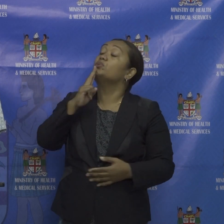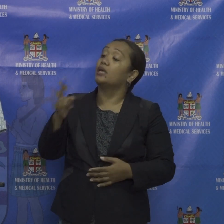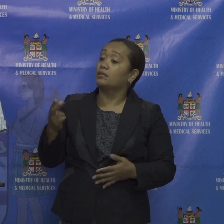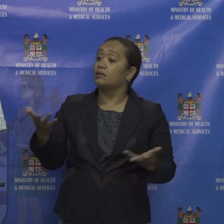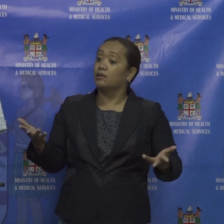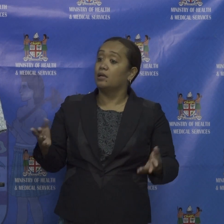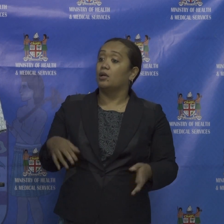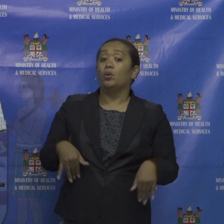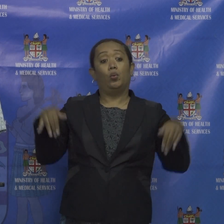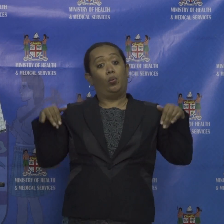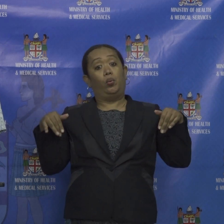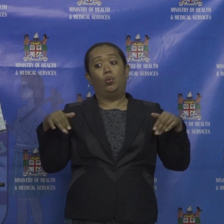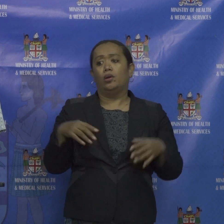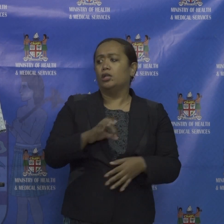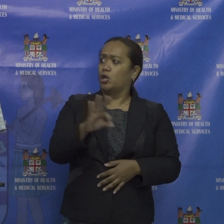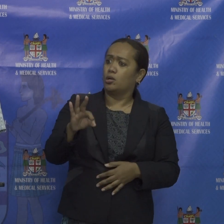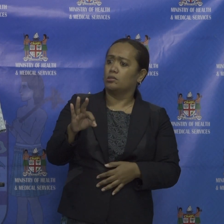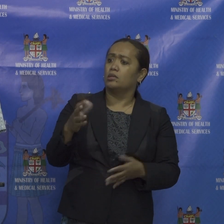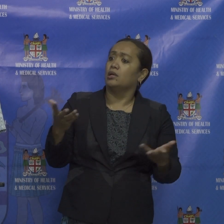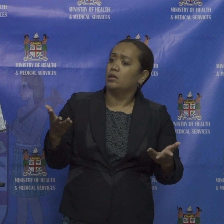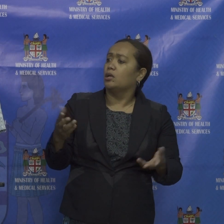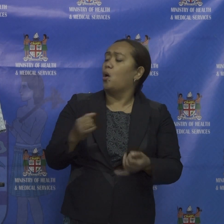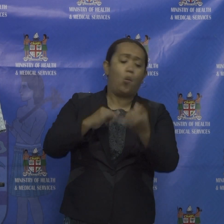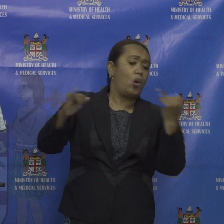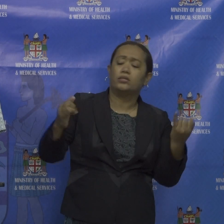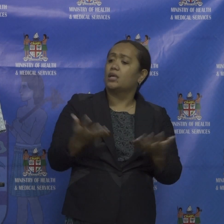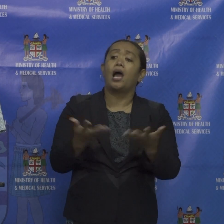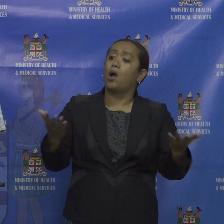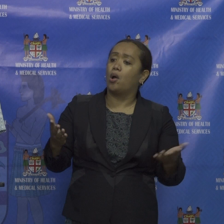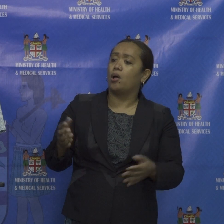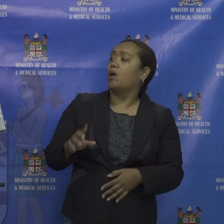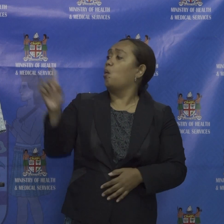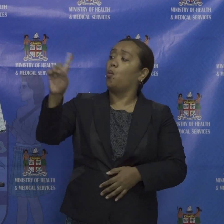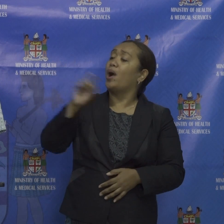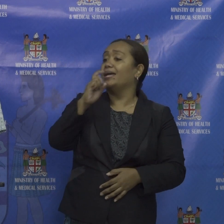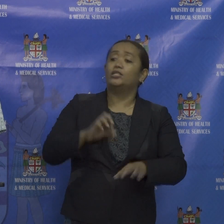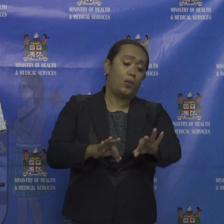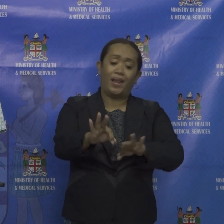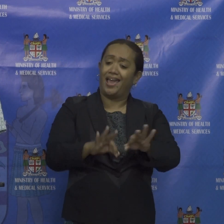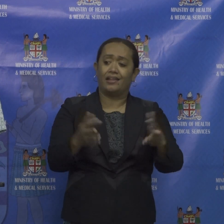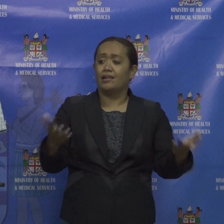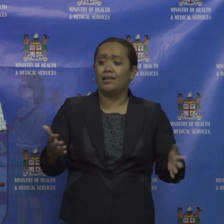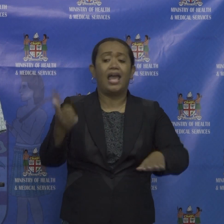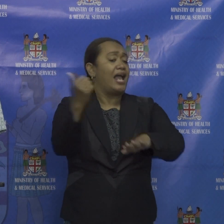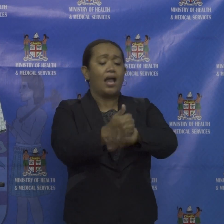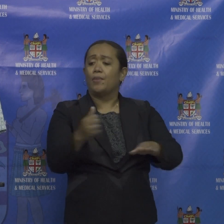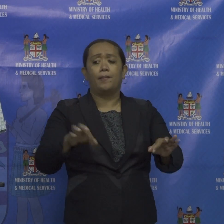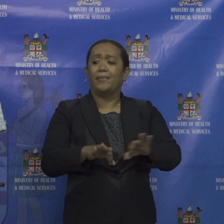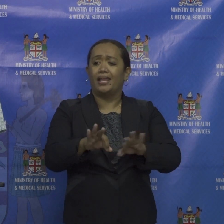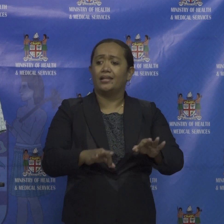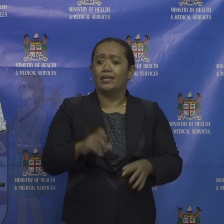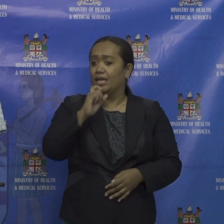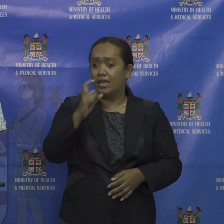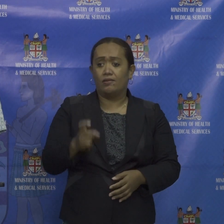you're not going to rest on optimism. If it's a worst-case scenario situation, what is your plan? What is the government's plan when you run out